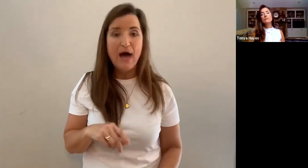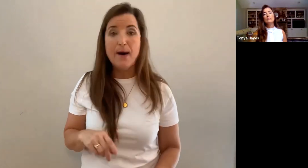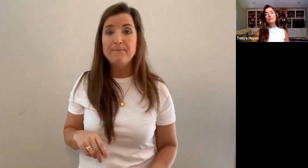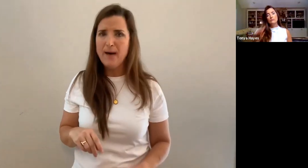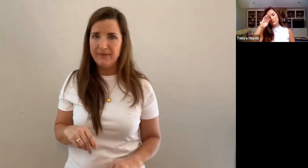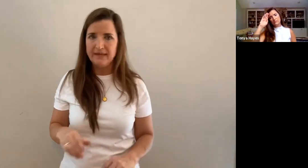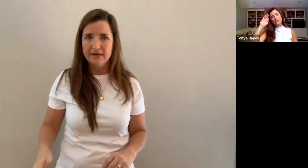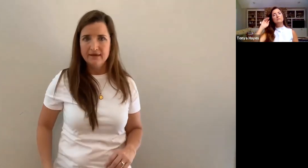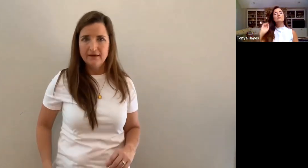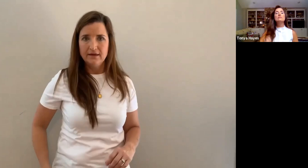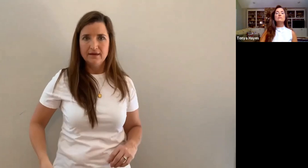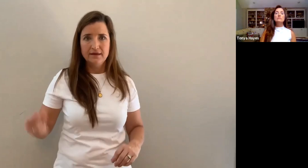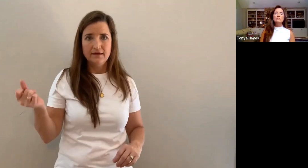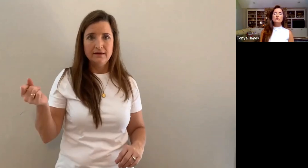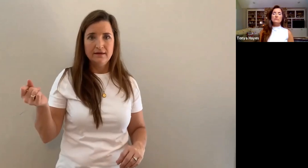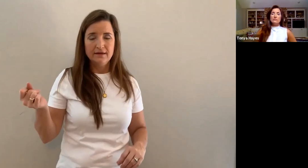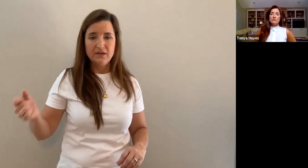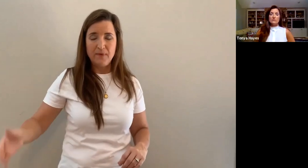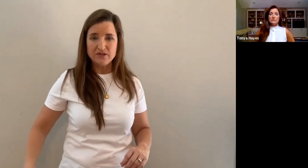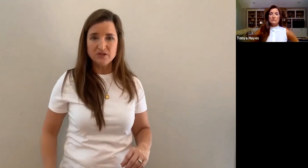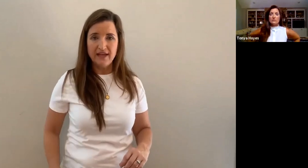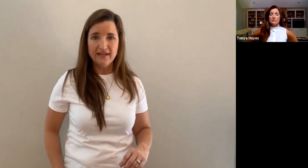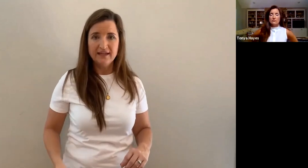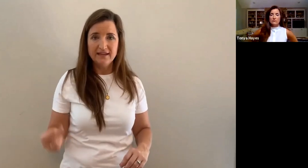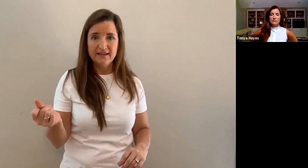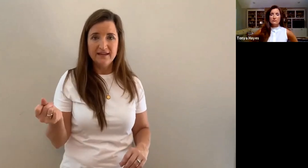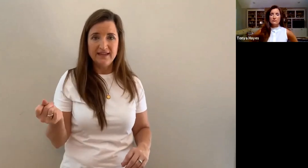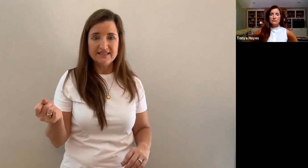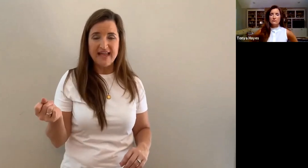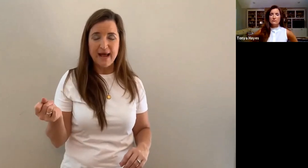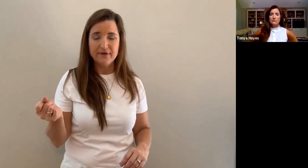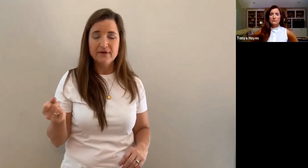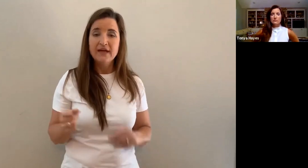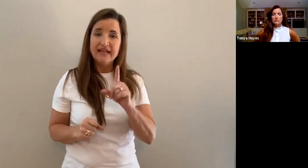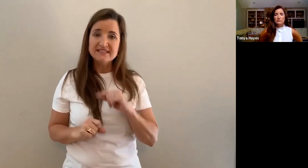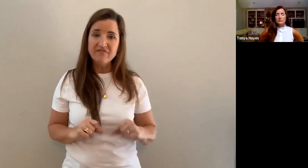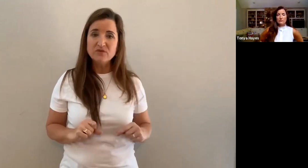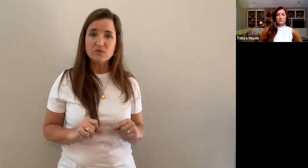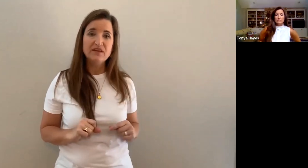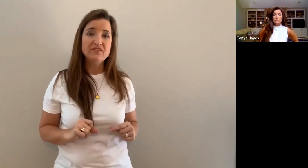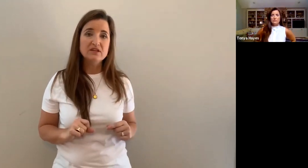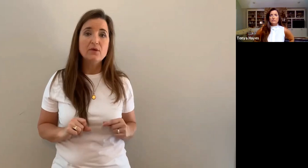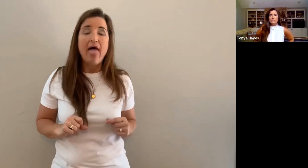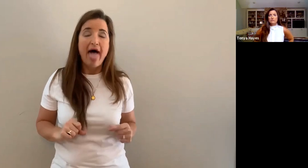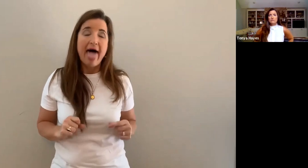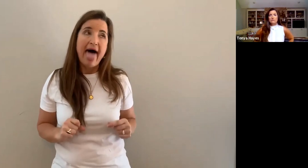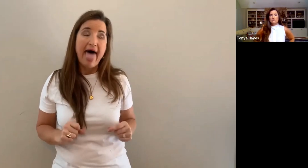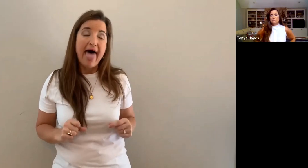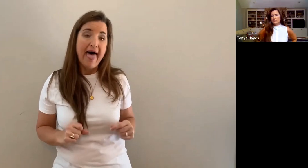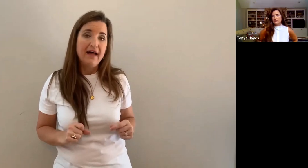Okay. A puppy. You pat your leg and snap. And some folks will even